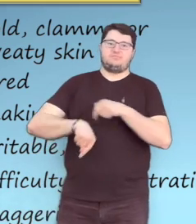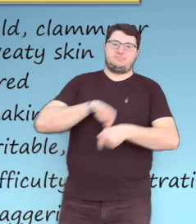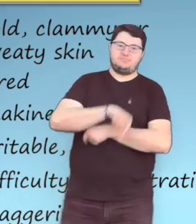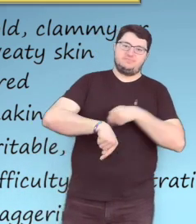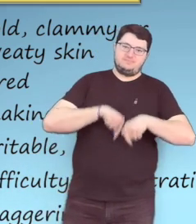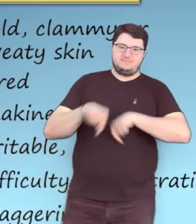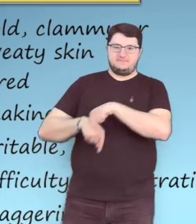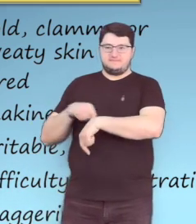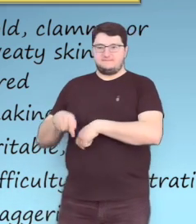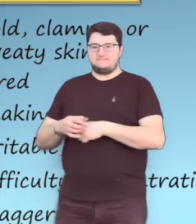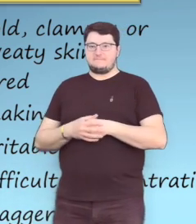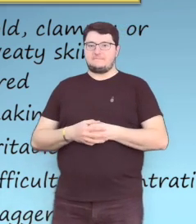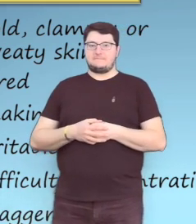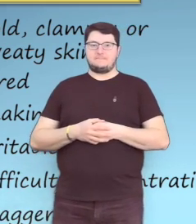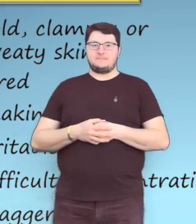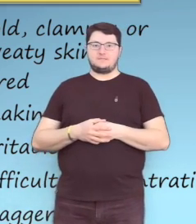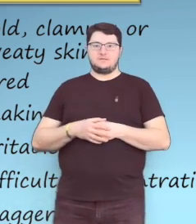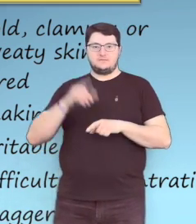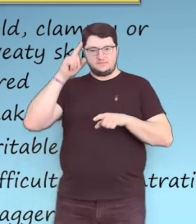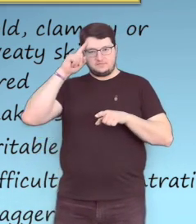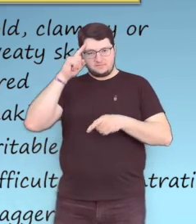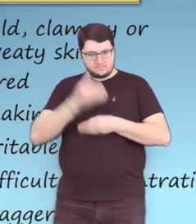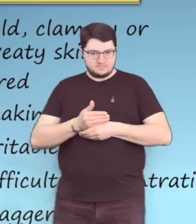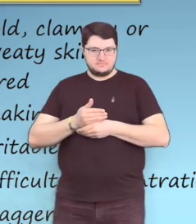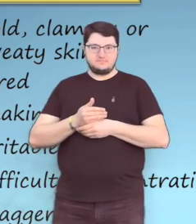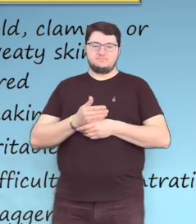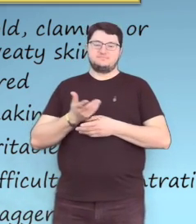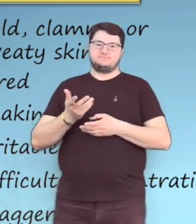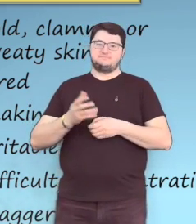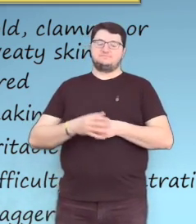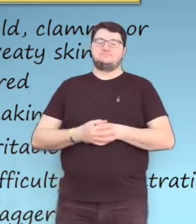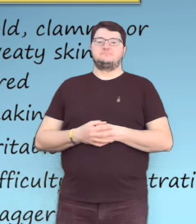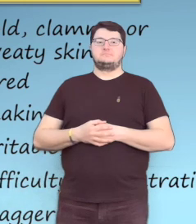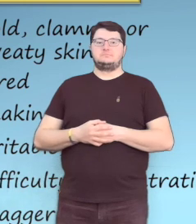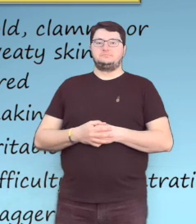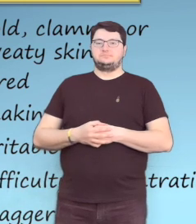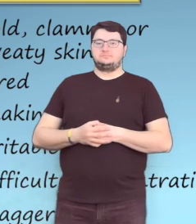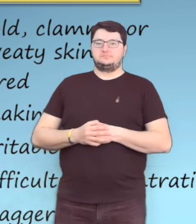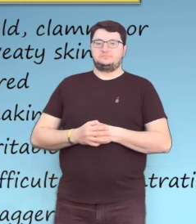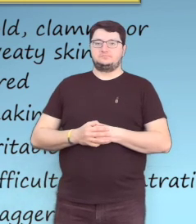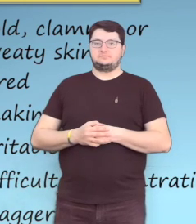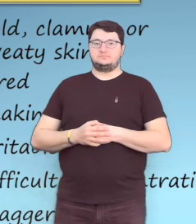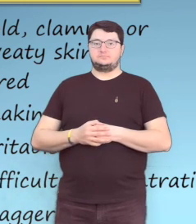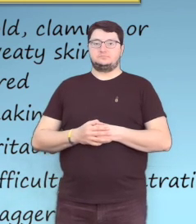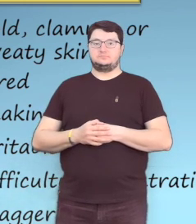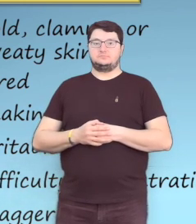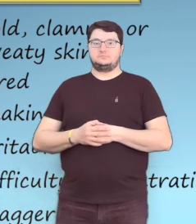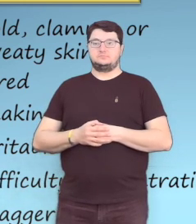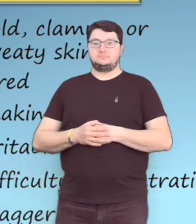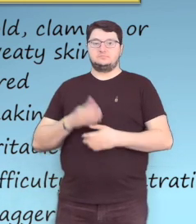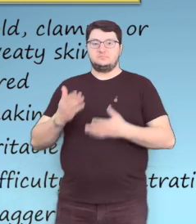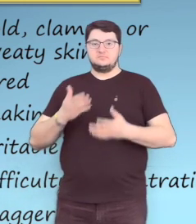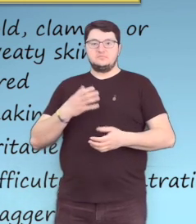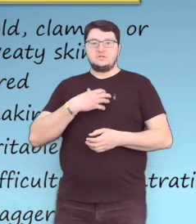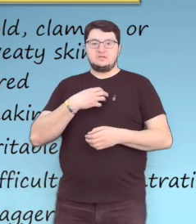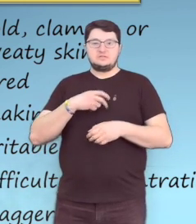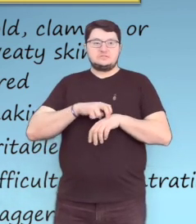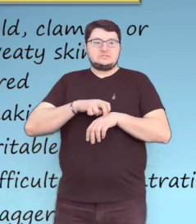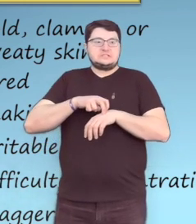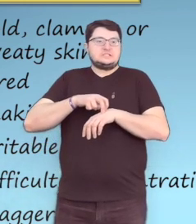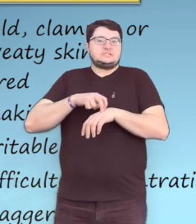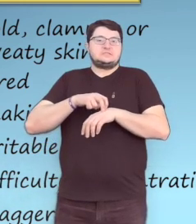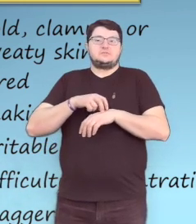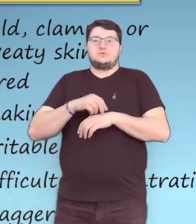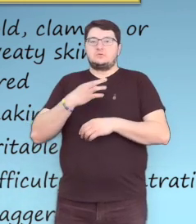Staggering gait Fainting or loss of consciousness The child may complain of